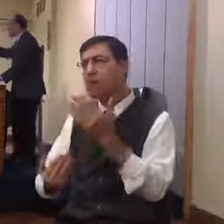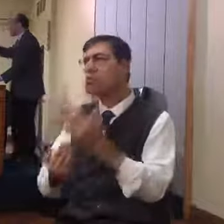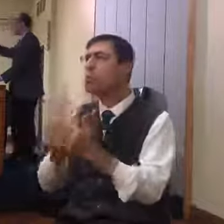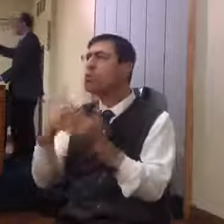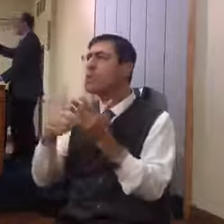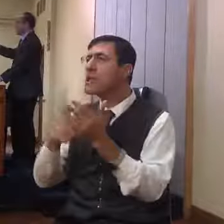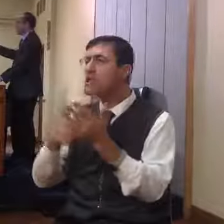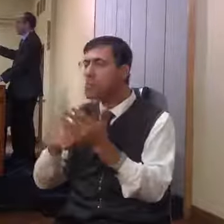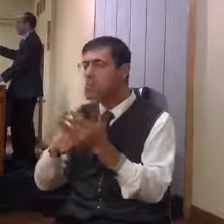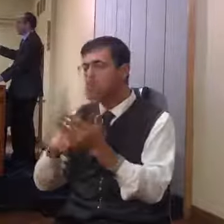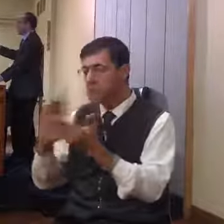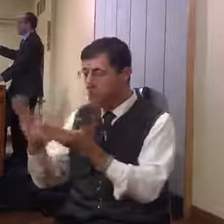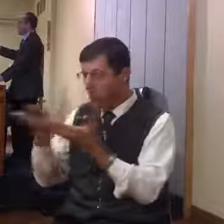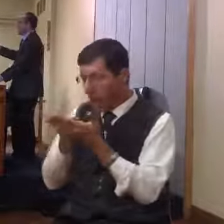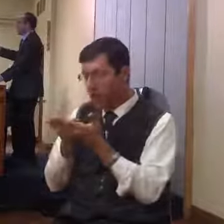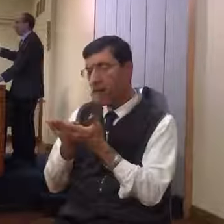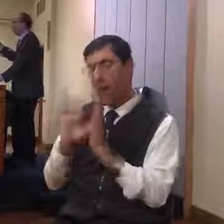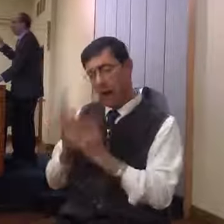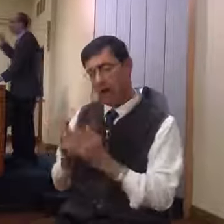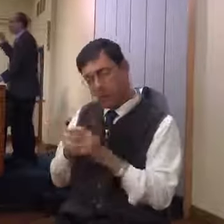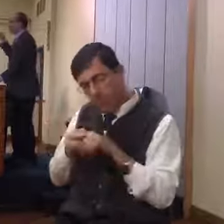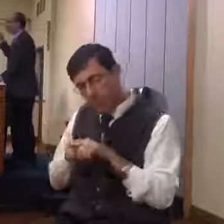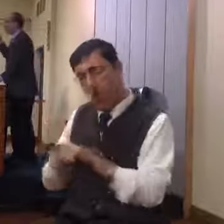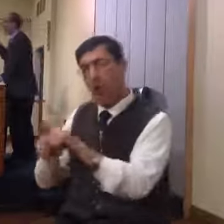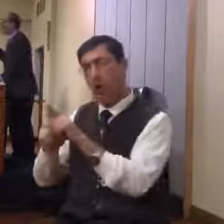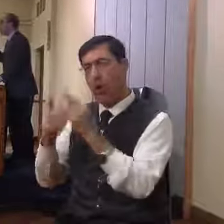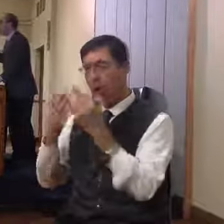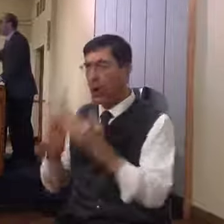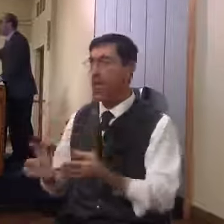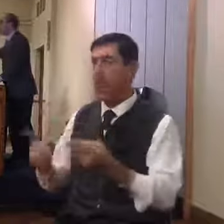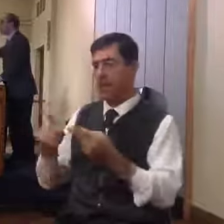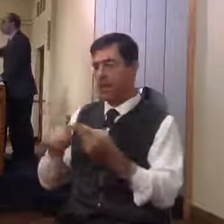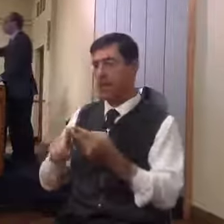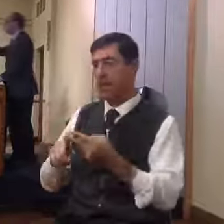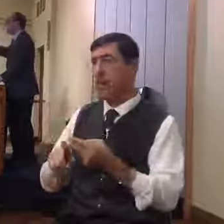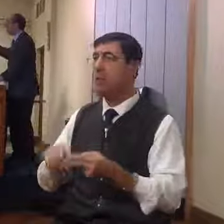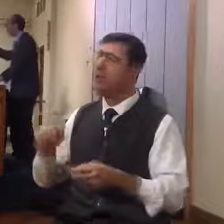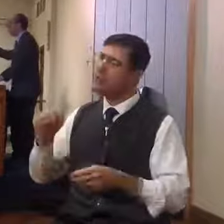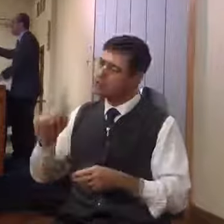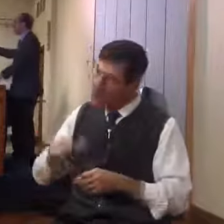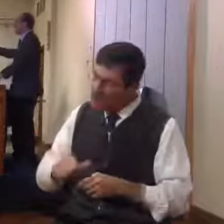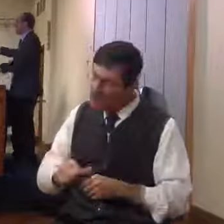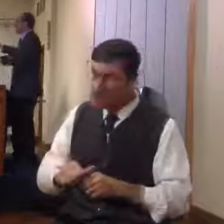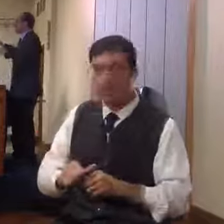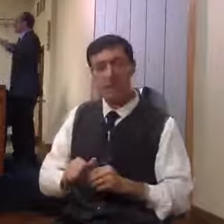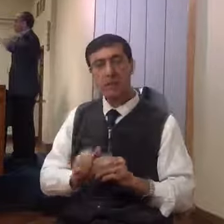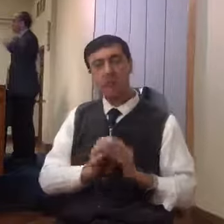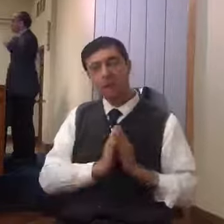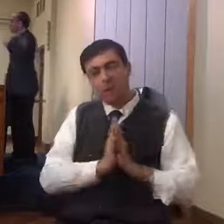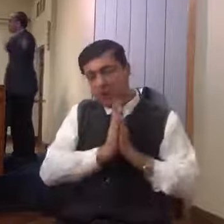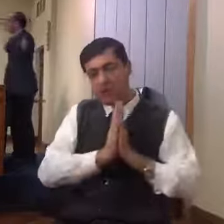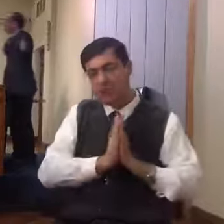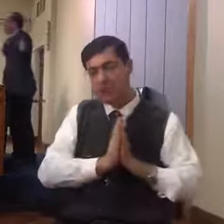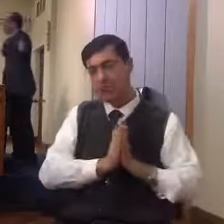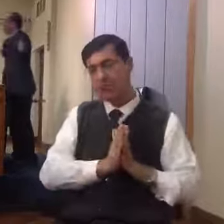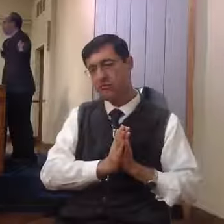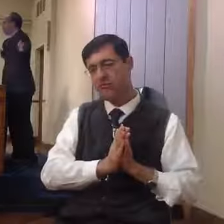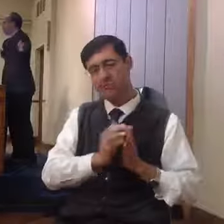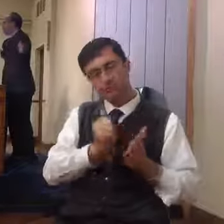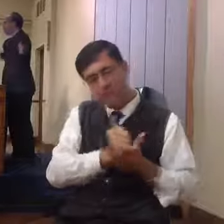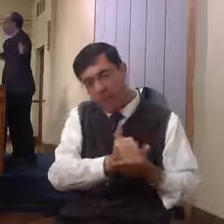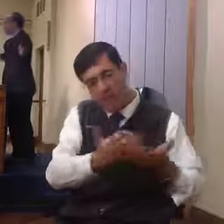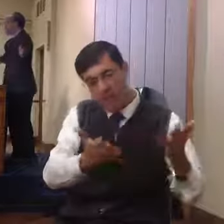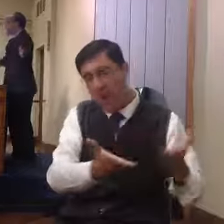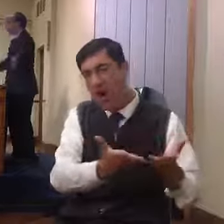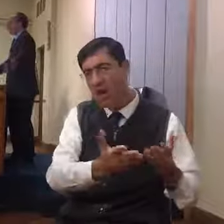law given to us in the Bible. We are not under ceremonial laws. That's finished. Christ fulfilled that at the cross of